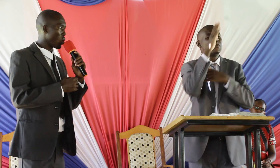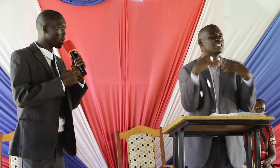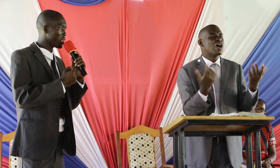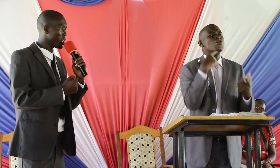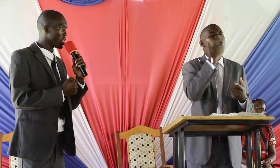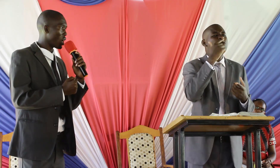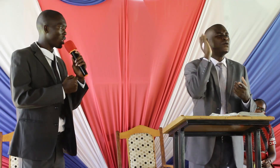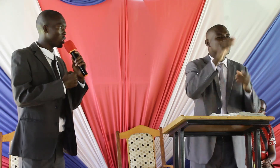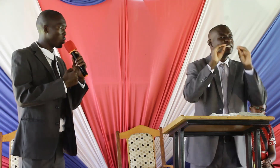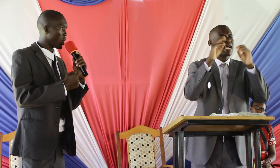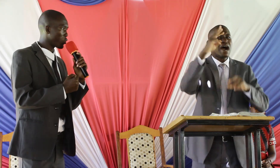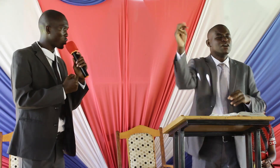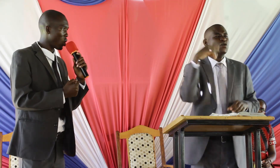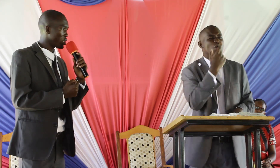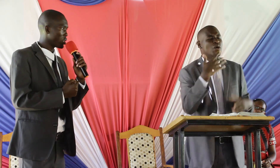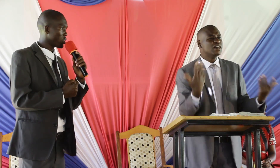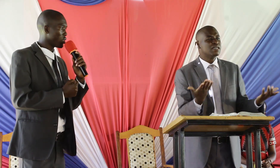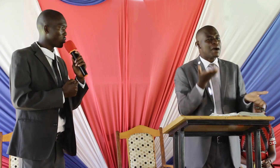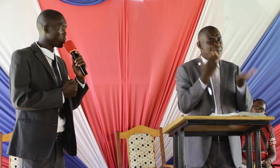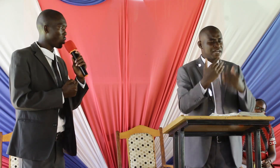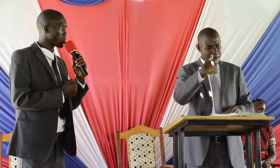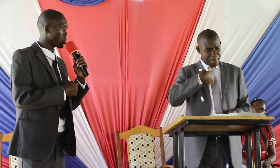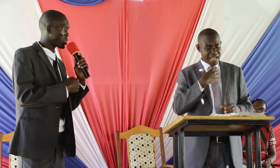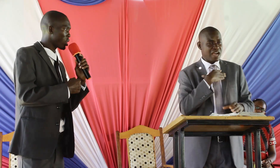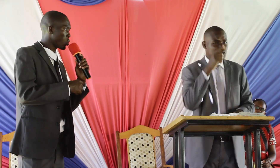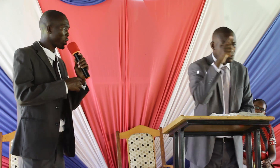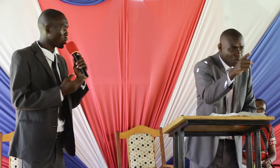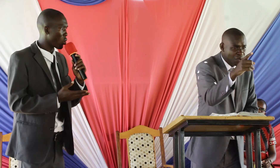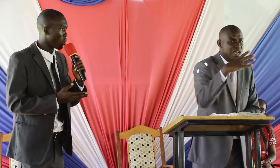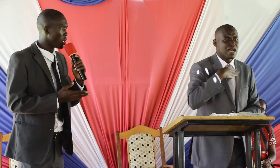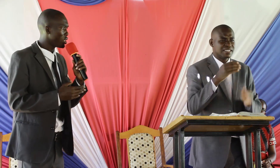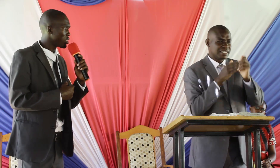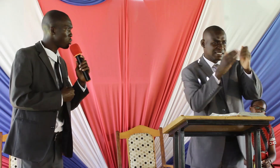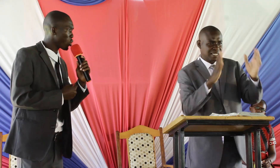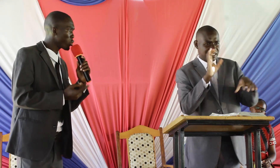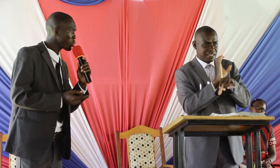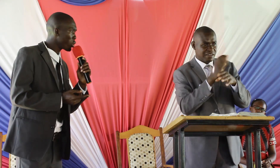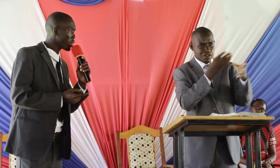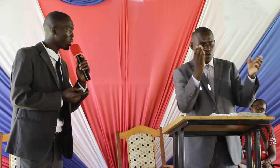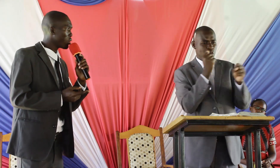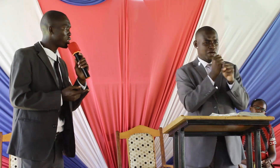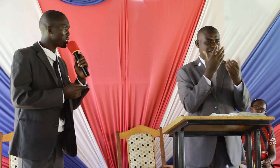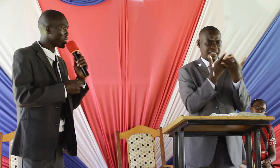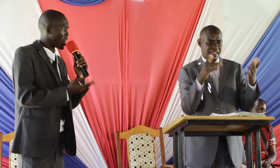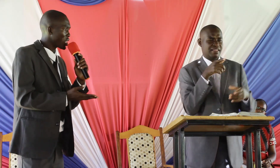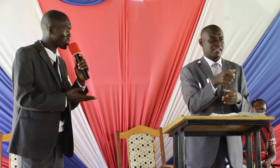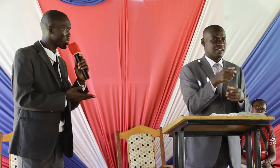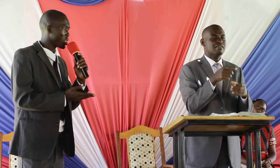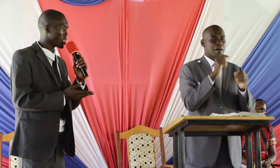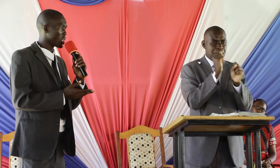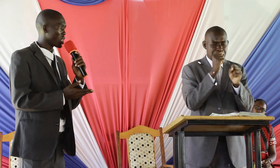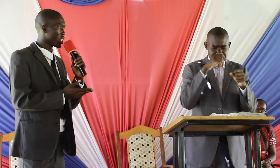Let us all hear the word of God. Because not saying who will go, it is me or you, it is the